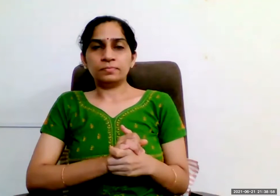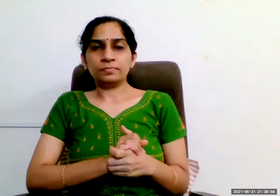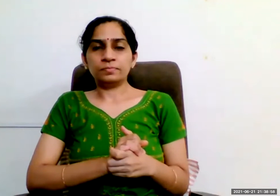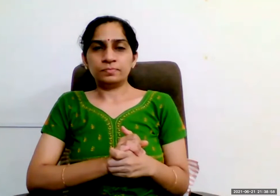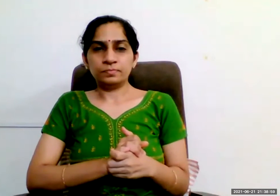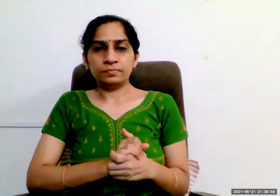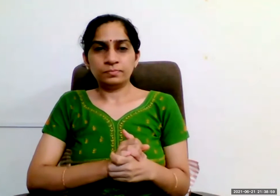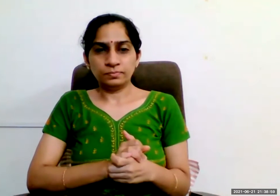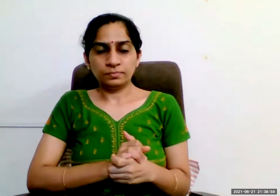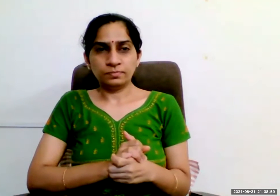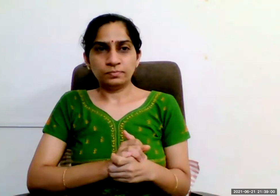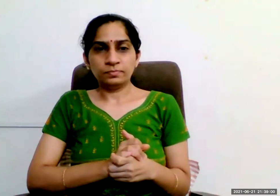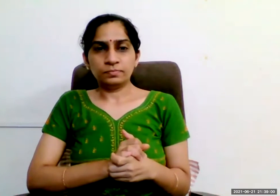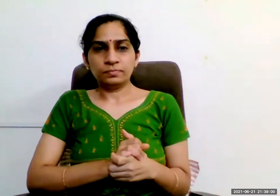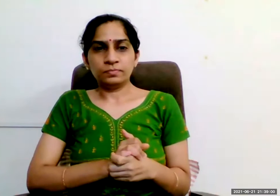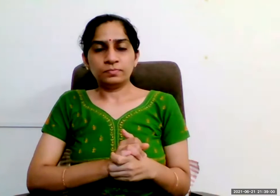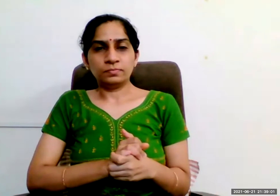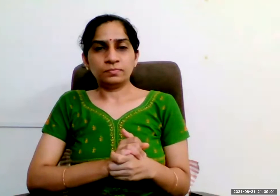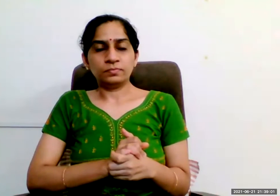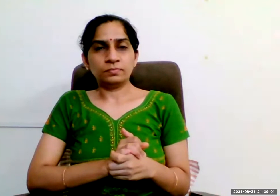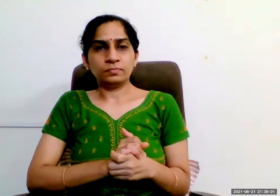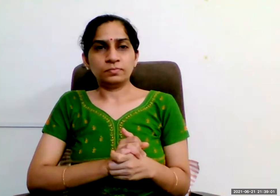So, as we had learned earlier, that of course this longing to